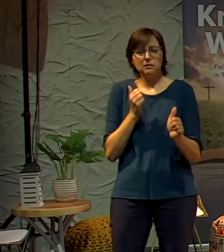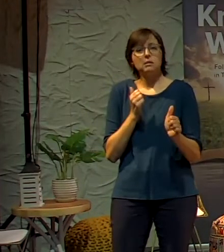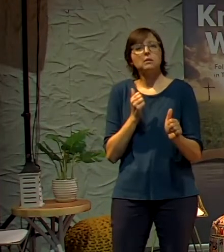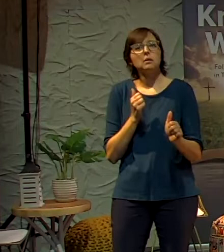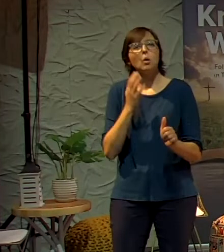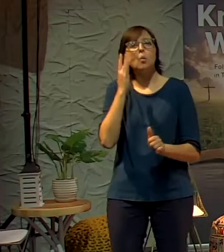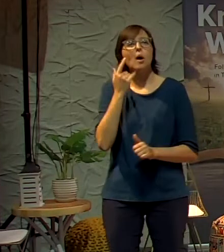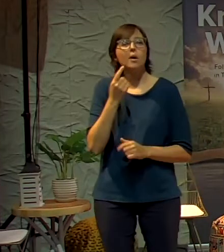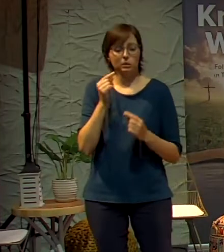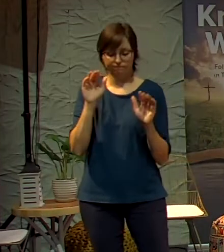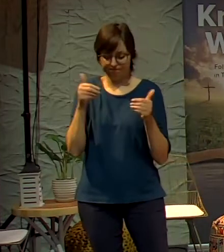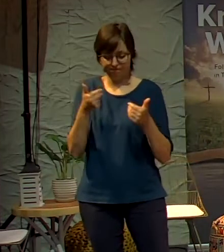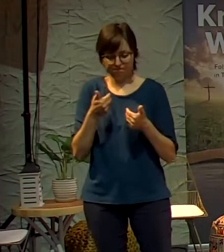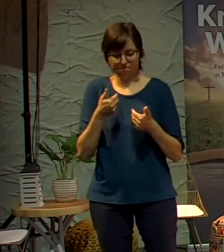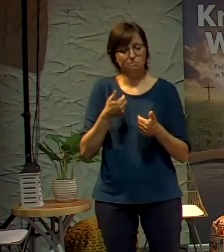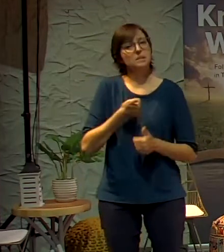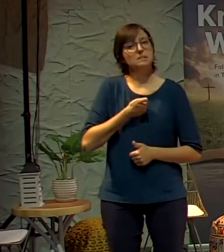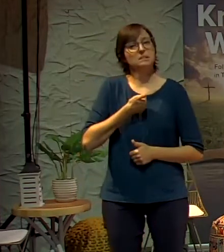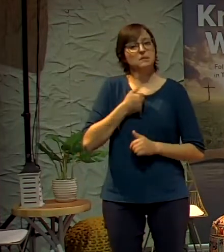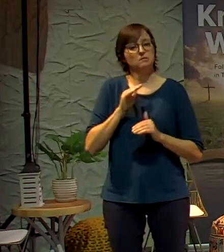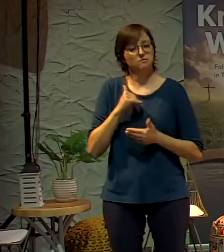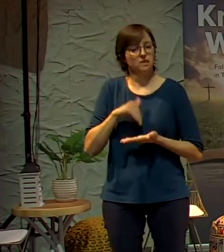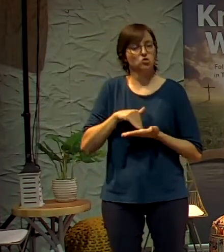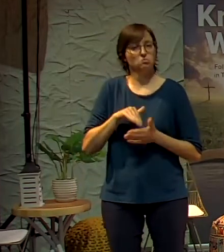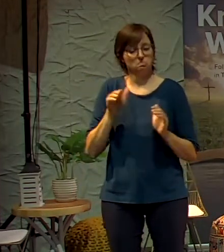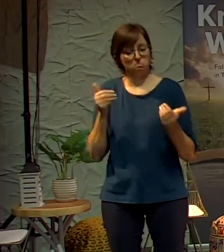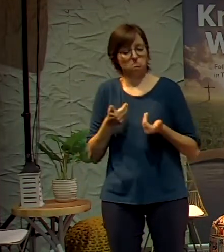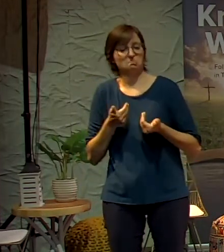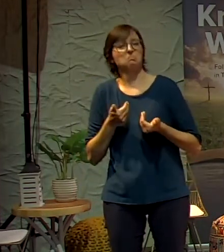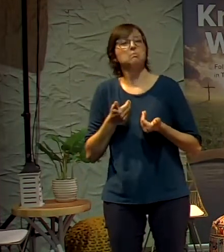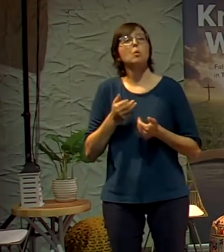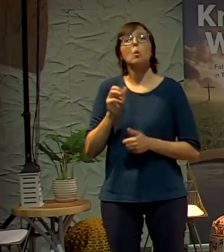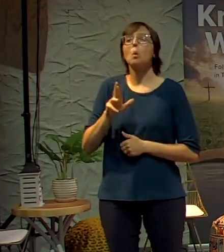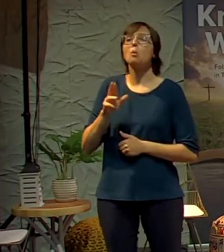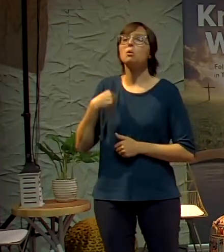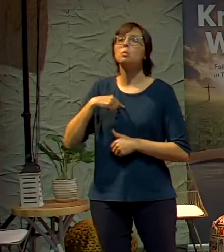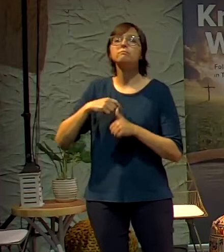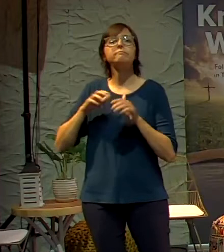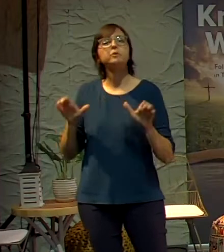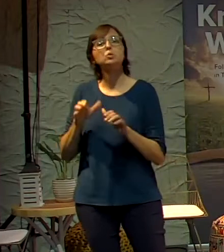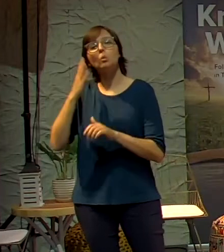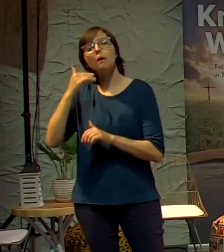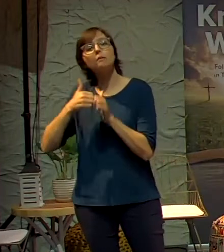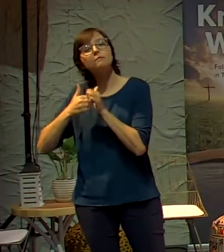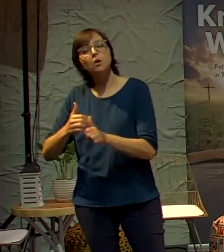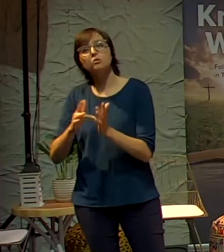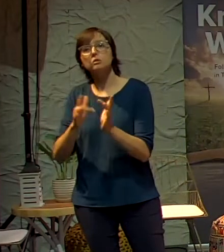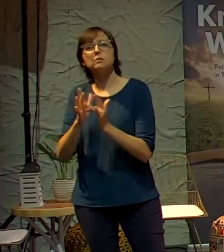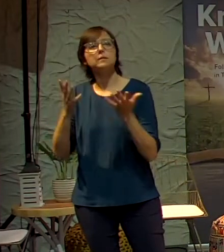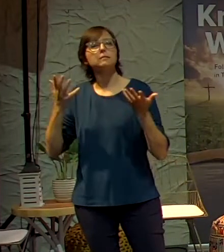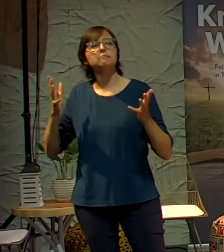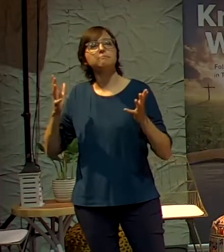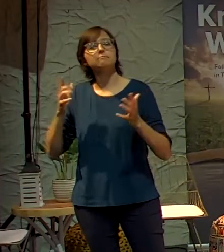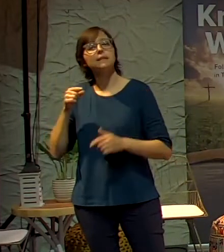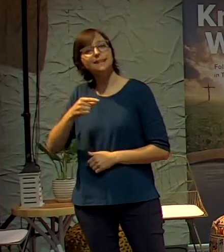because we're self-centered and not other self-centered, or we do it out of plain and simple obedience to Jesus. Because he knows